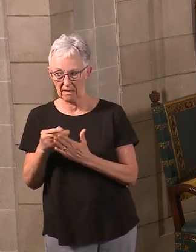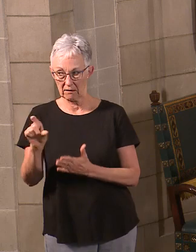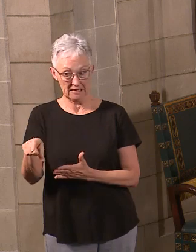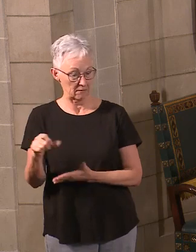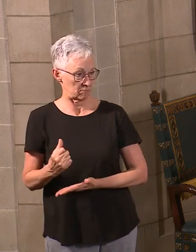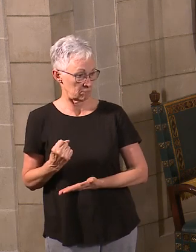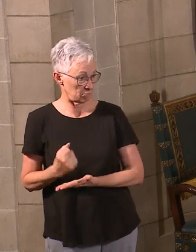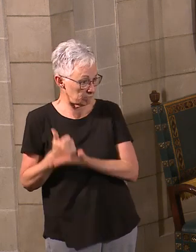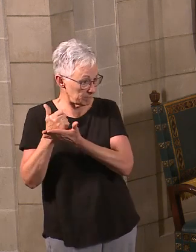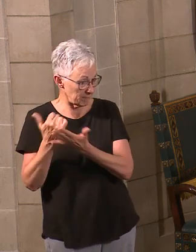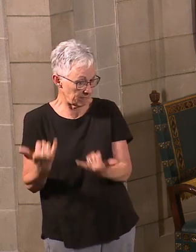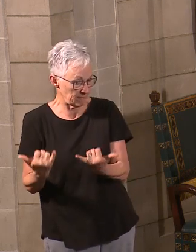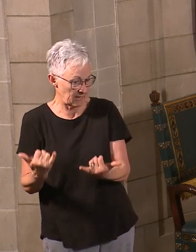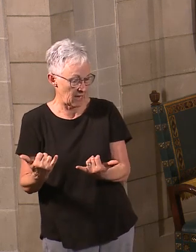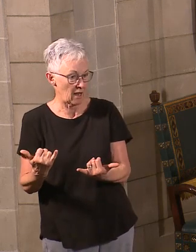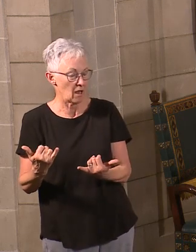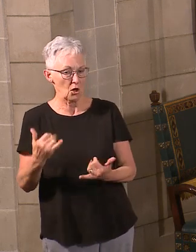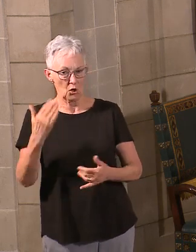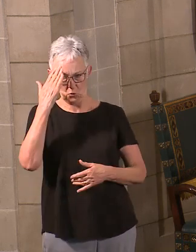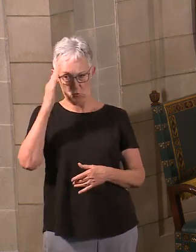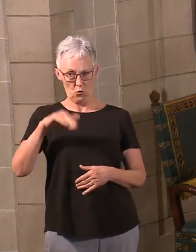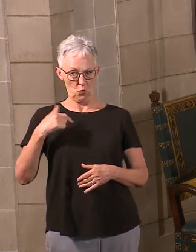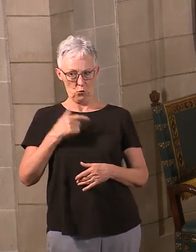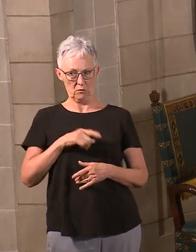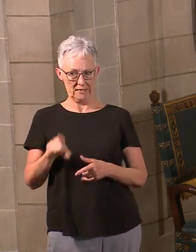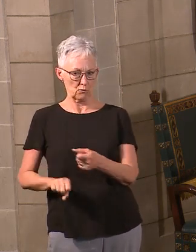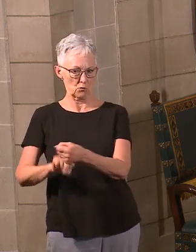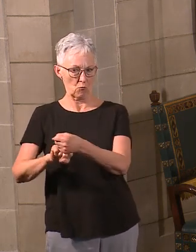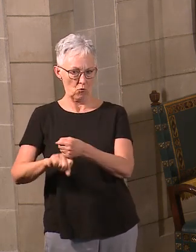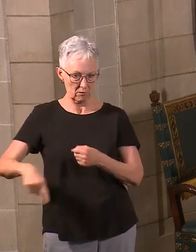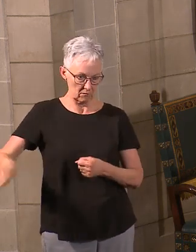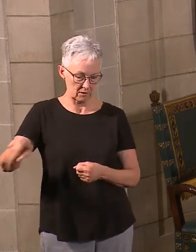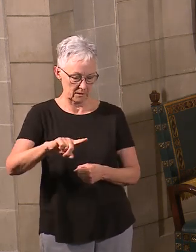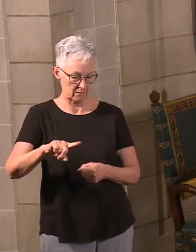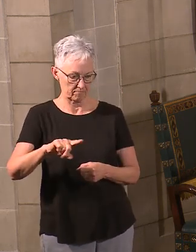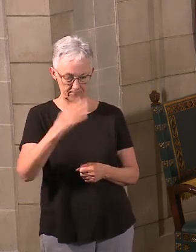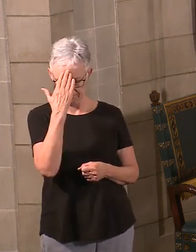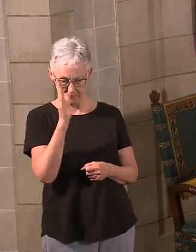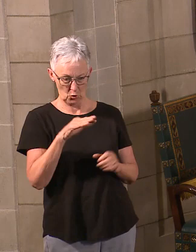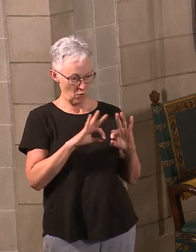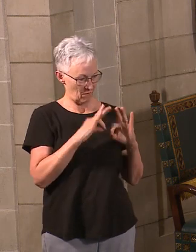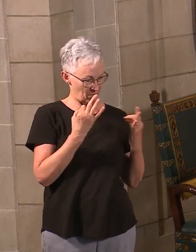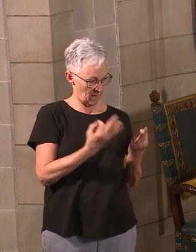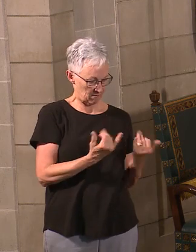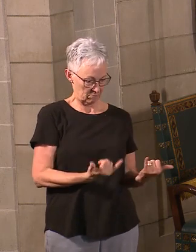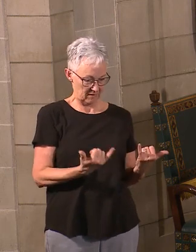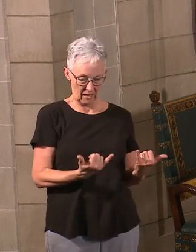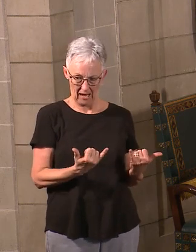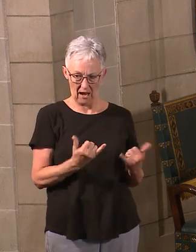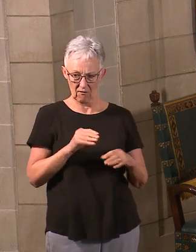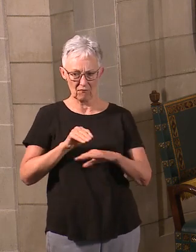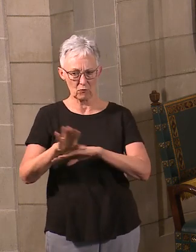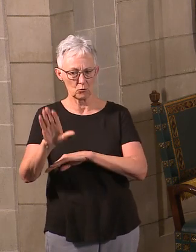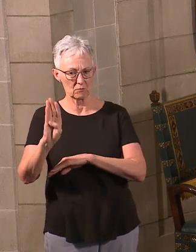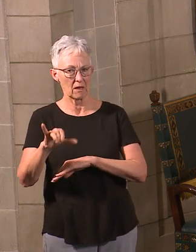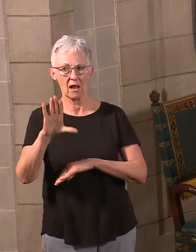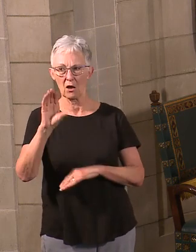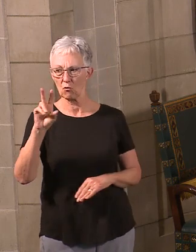greater. We know that children and families are being impacted daily by COVID-19, and the impact is particularly